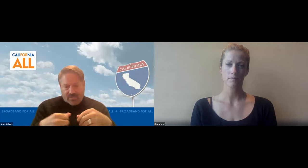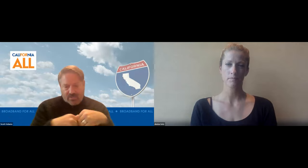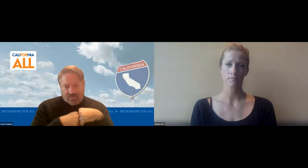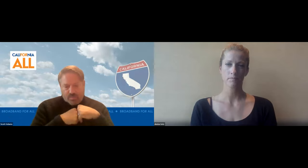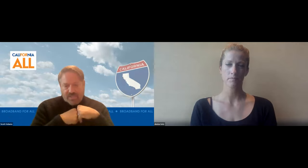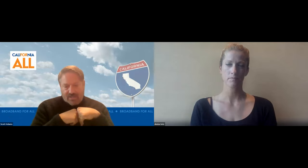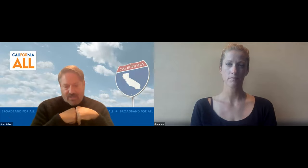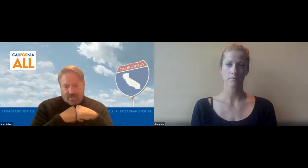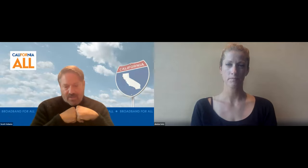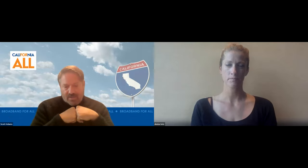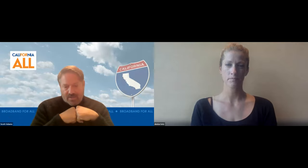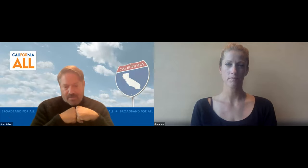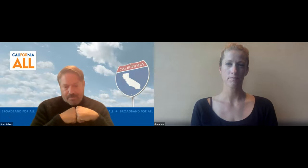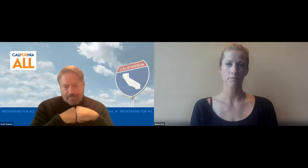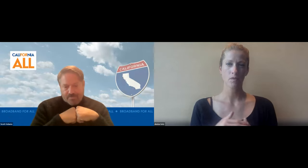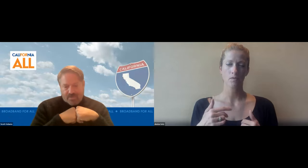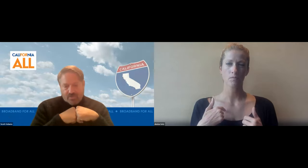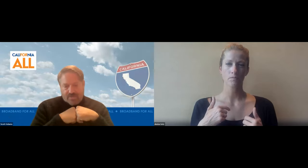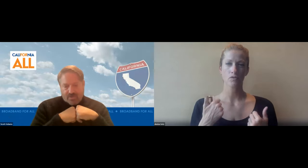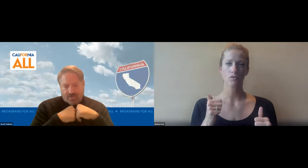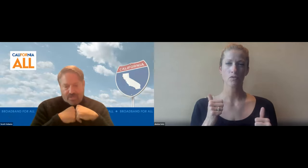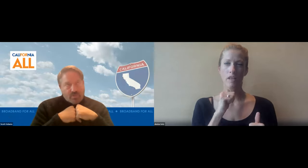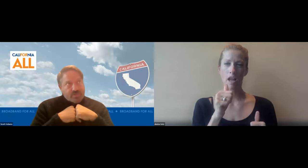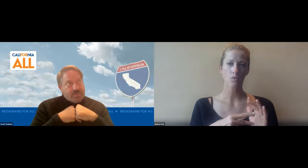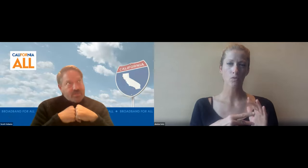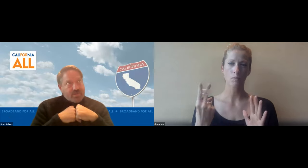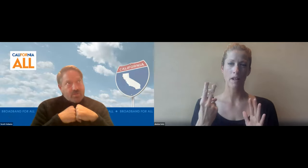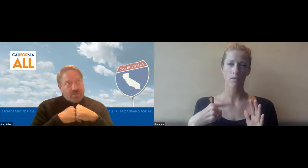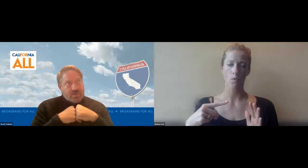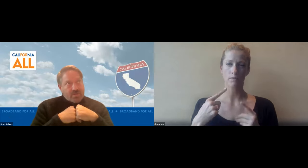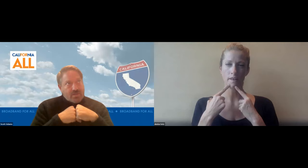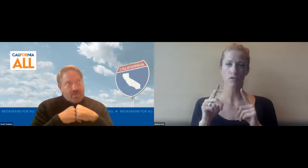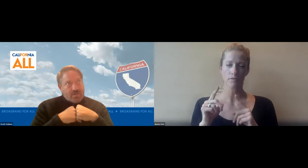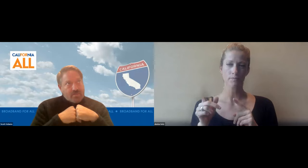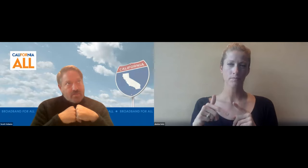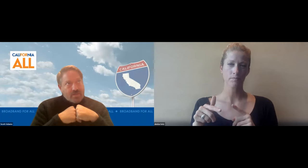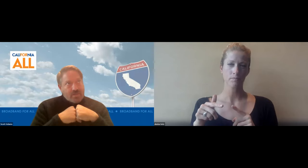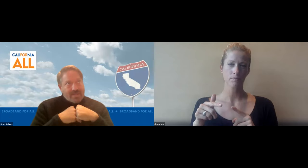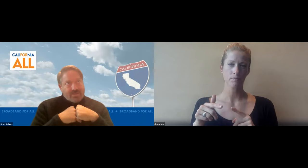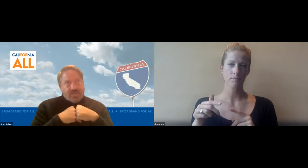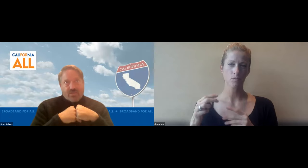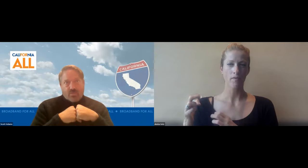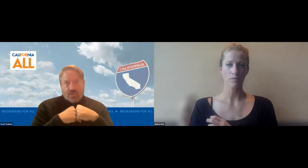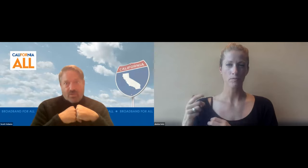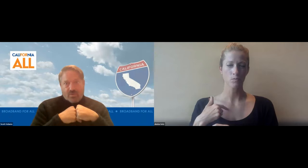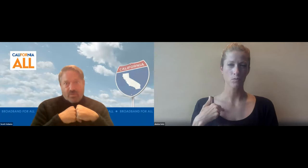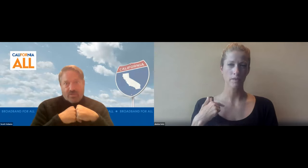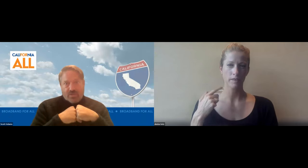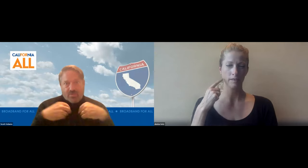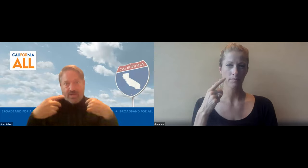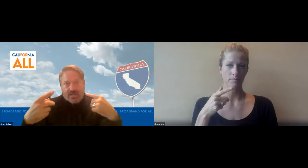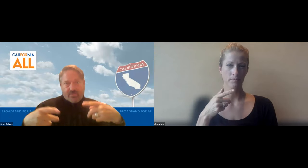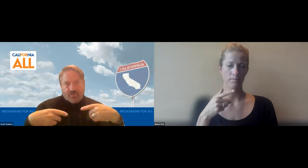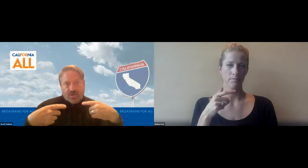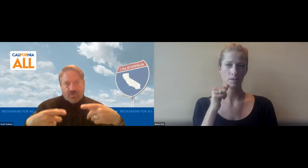potentially not duplicating those efforts. And it was mentioned on the education working group